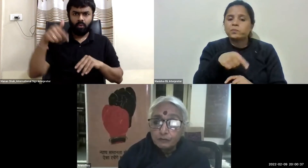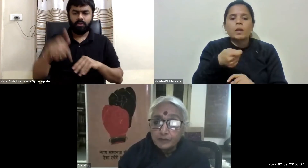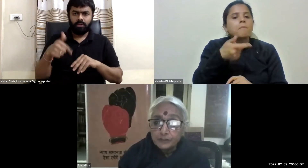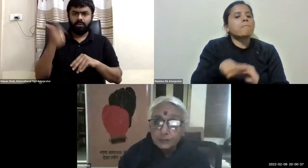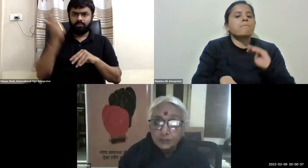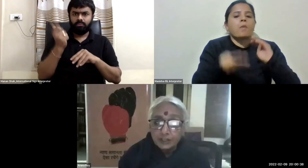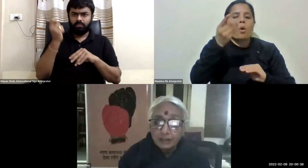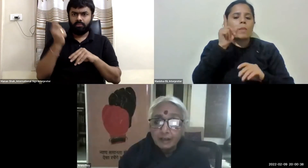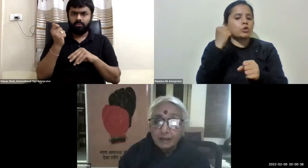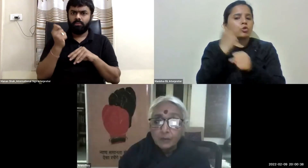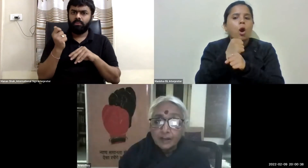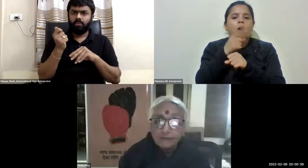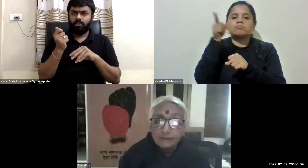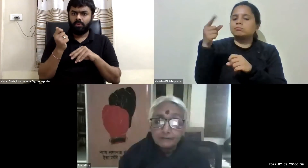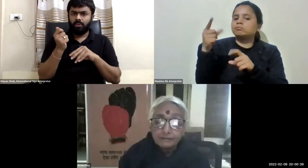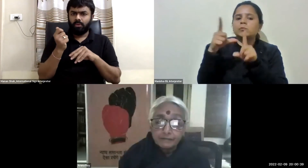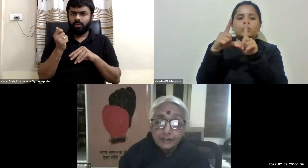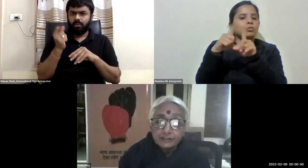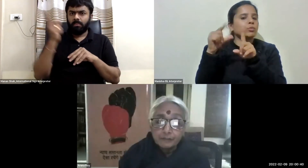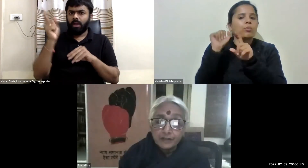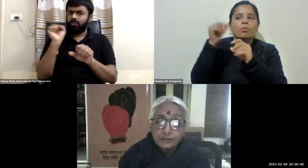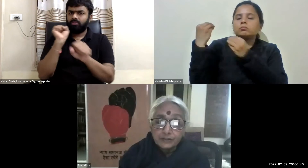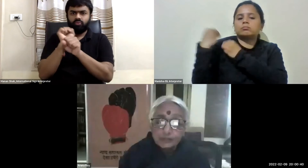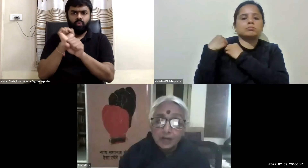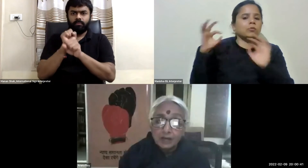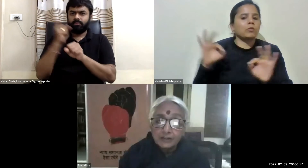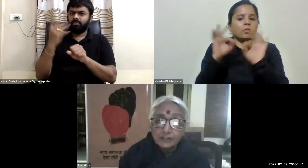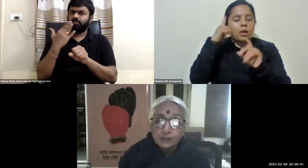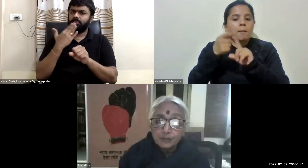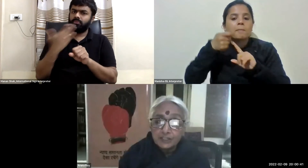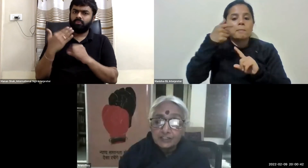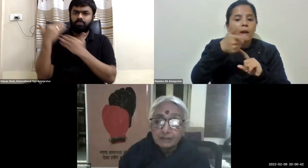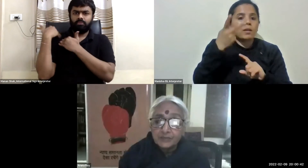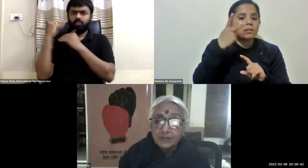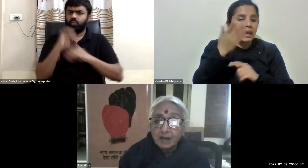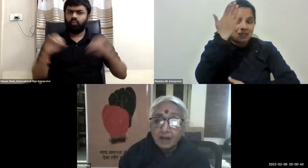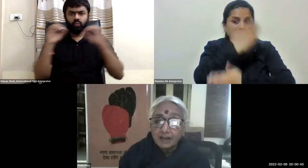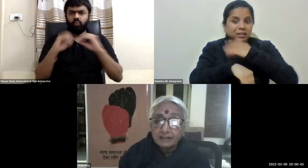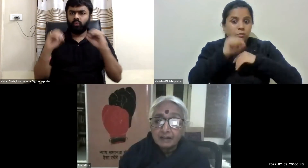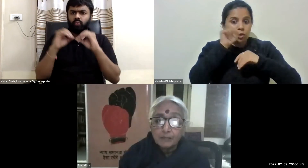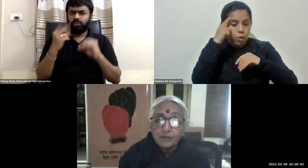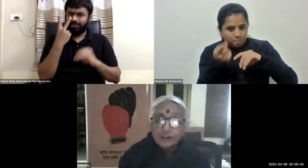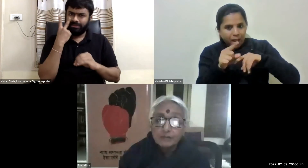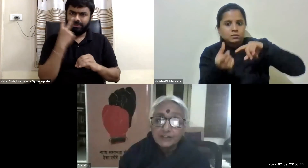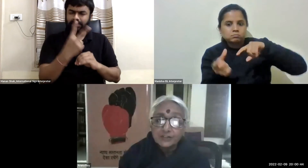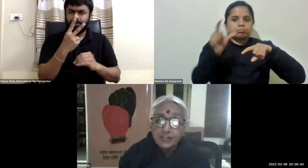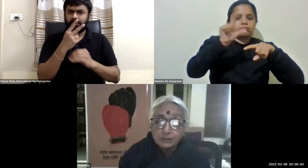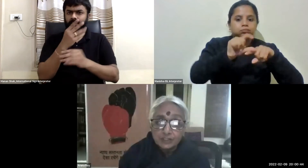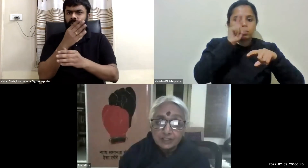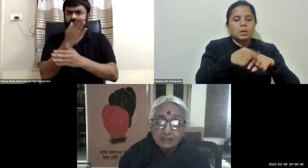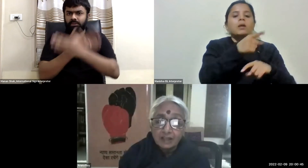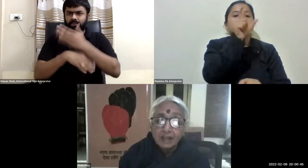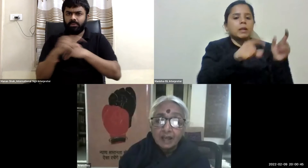not fulfilled its duty wherever the figures of pensions under the disability schemes are higher, are provided by the